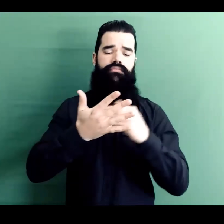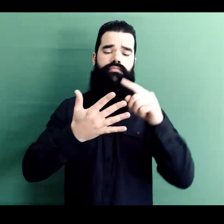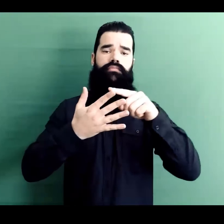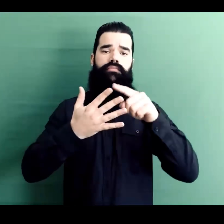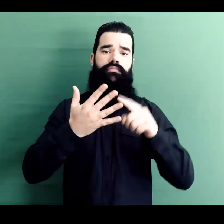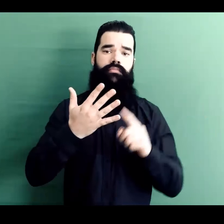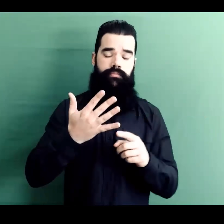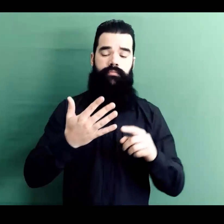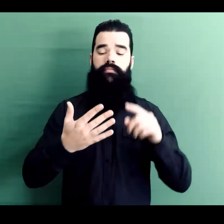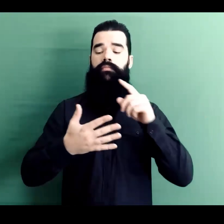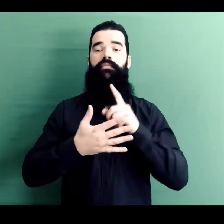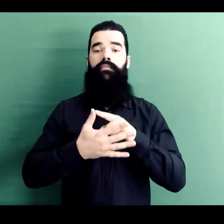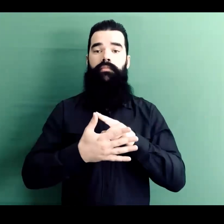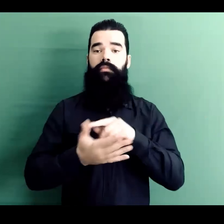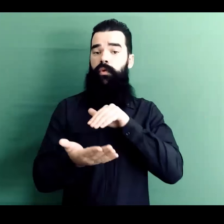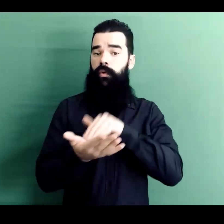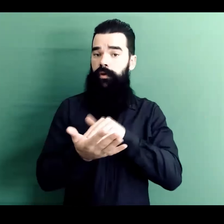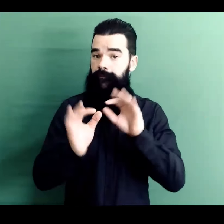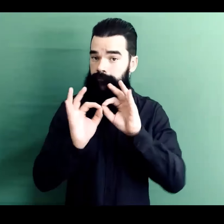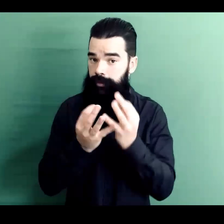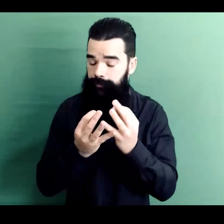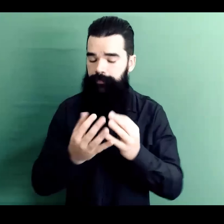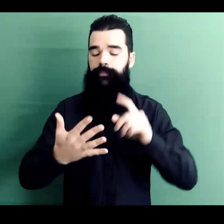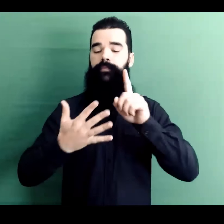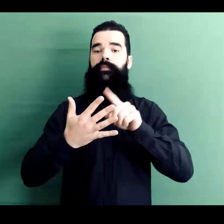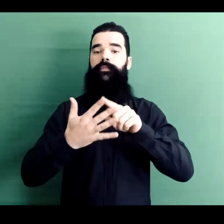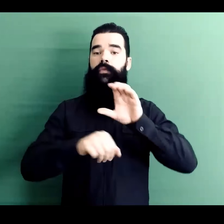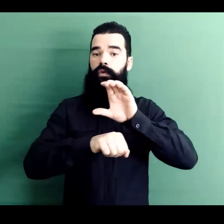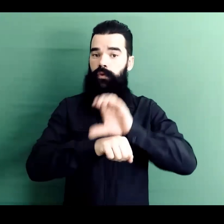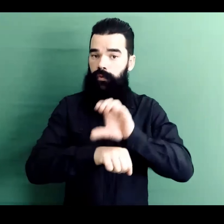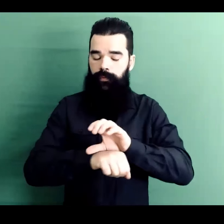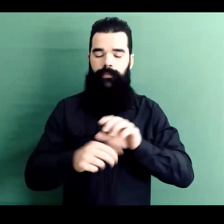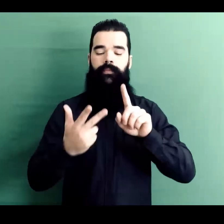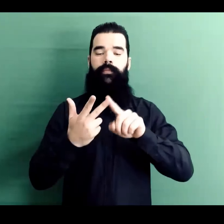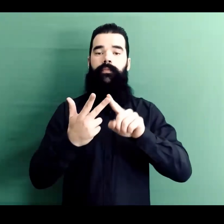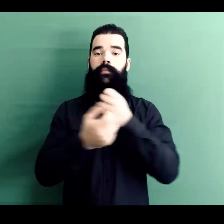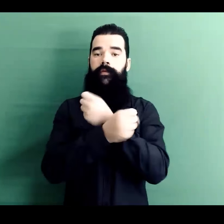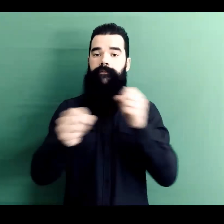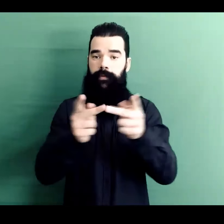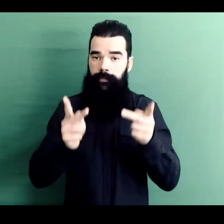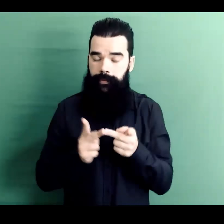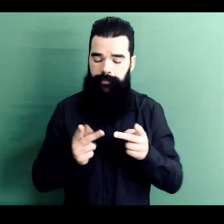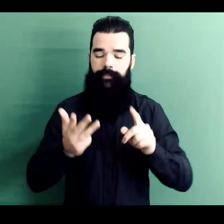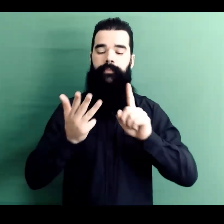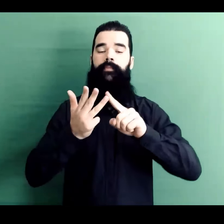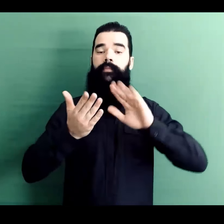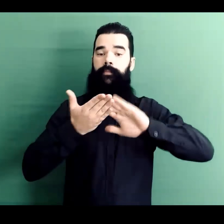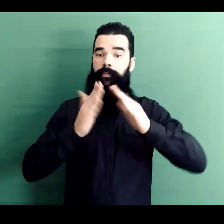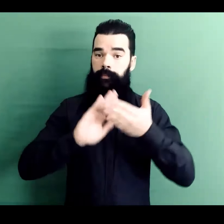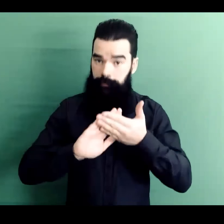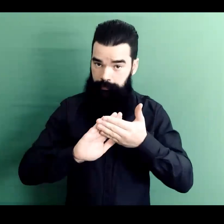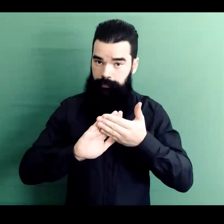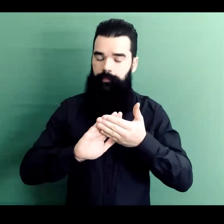SBHCC and the Health and Human Services Commission, HHSC, want feedback from people who have